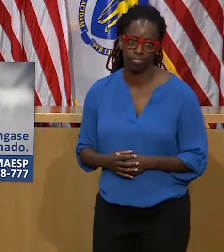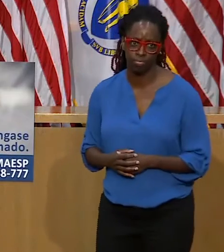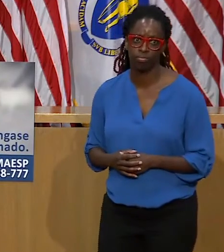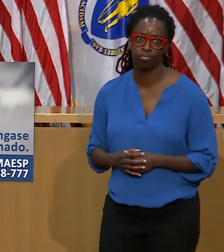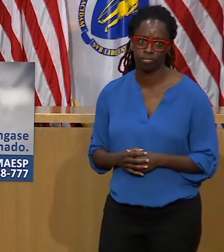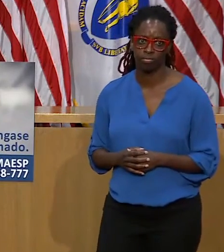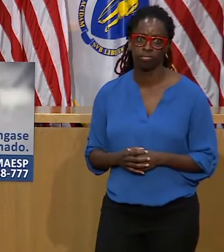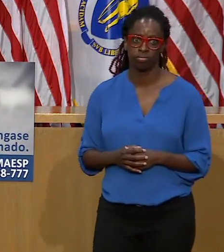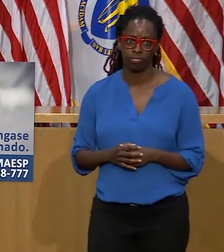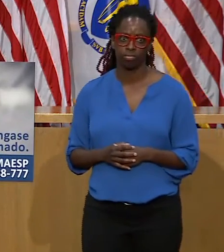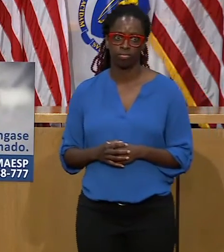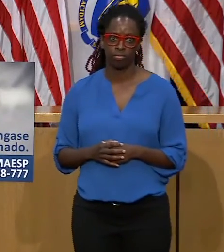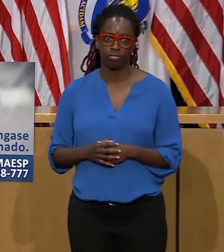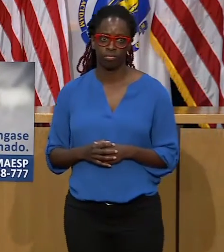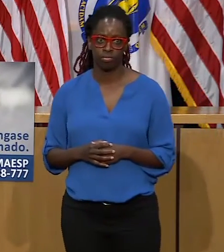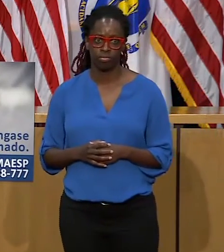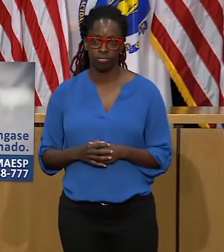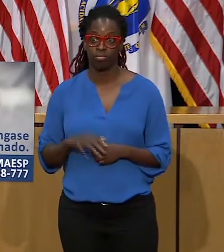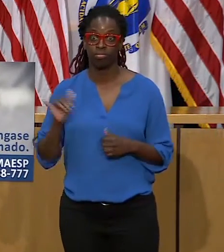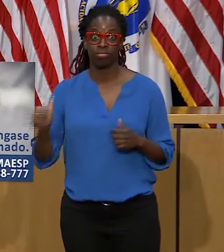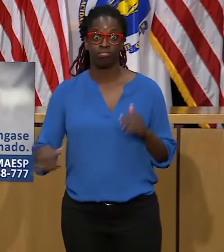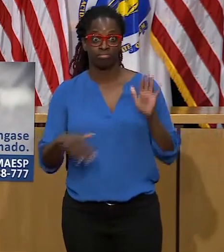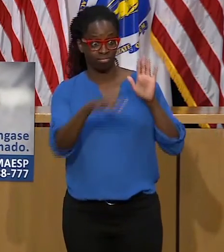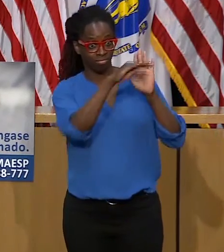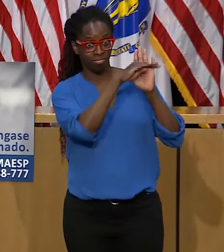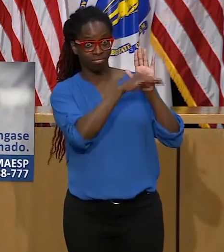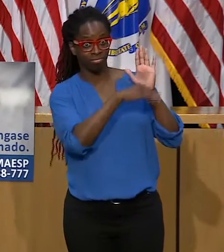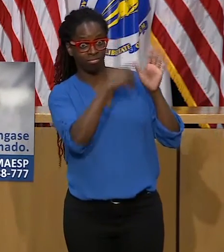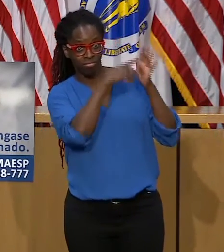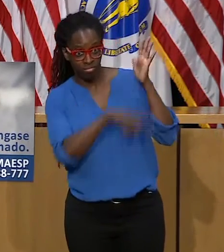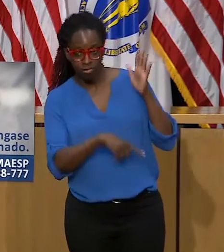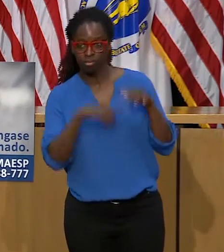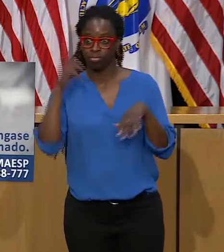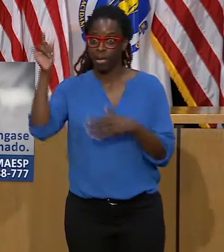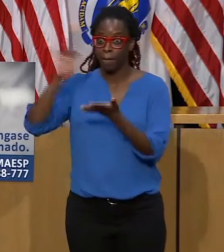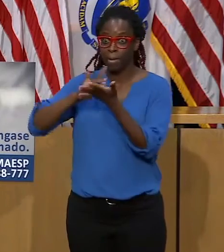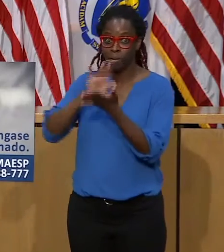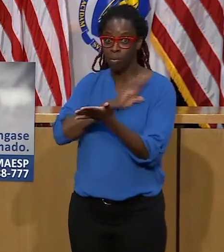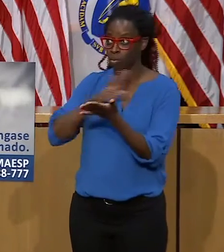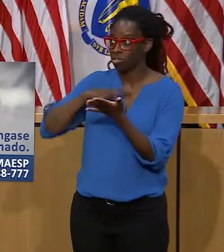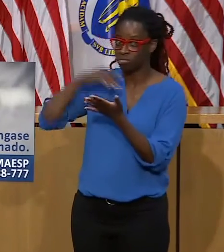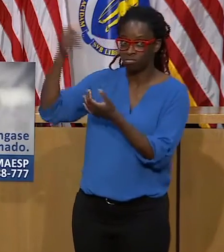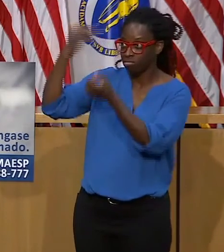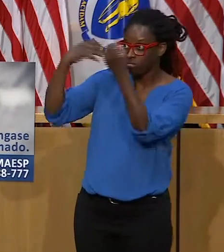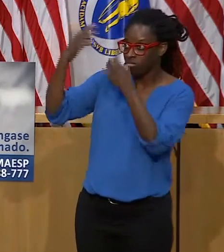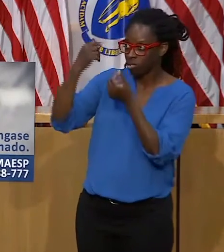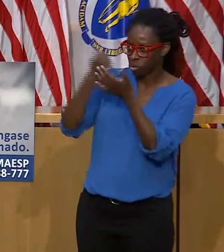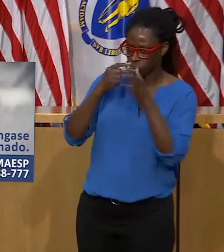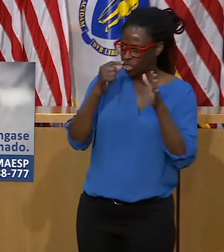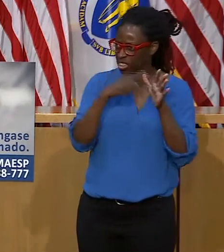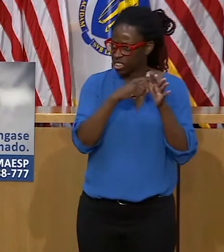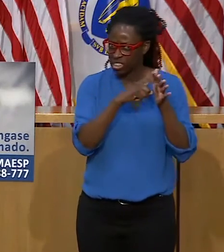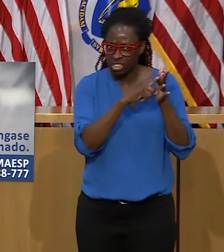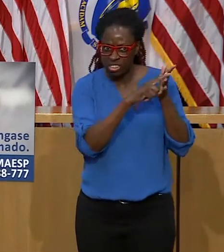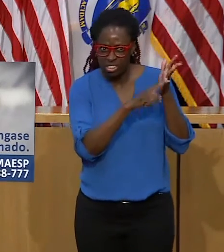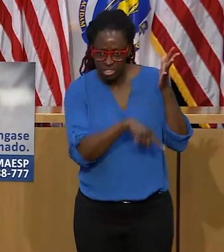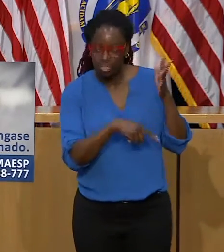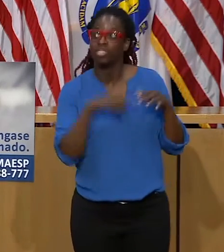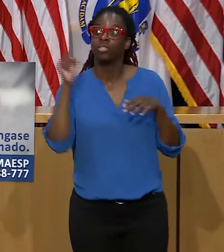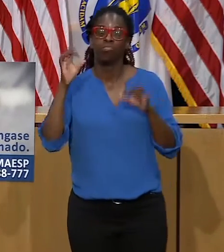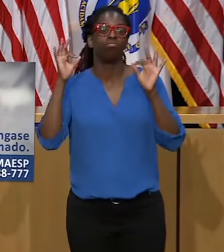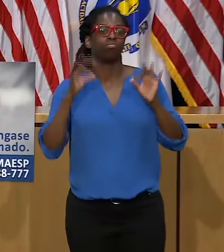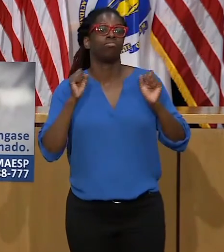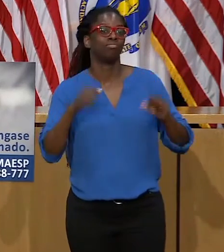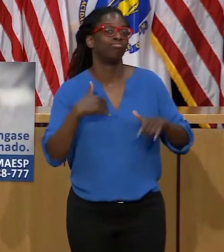Massachusetts consistently ranks in the highest in the nation in terms of education quality, and our administration